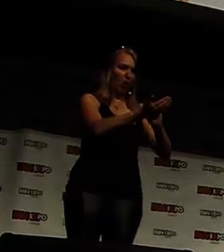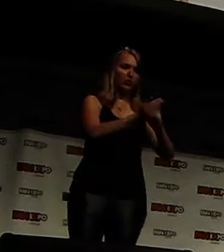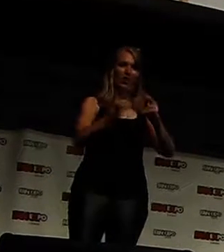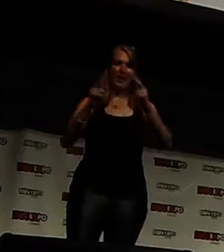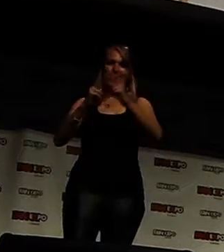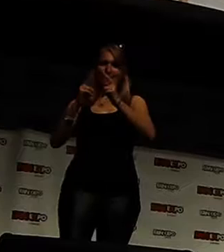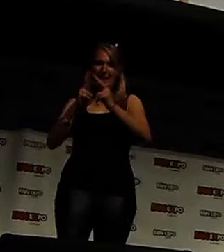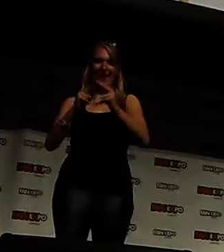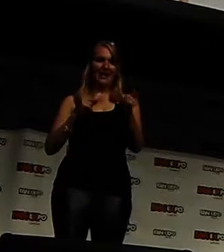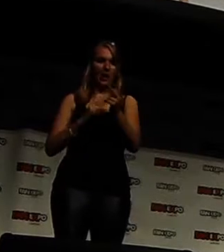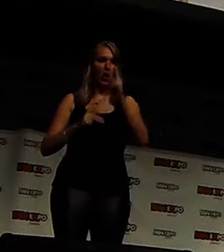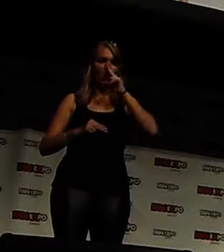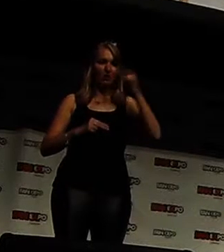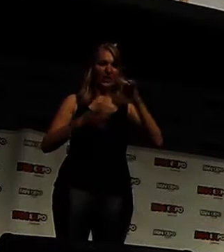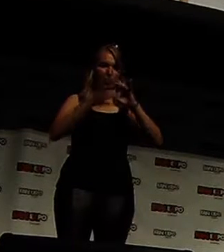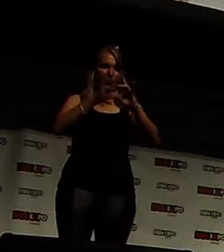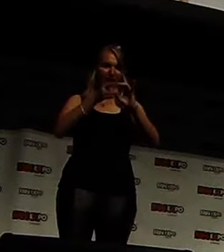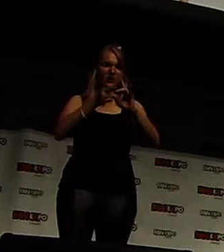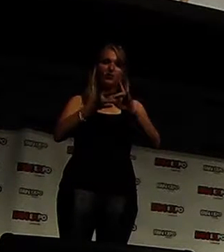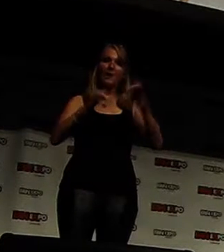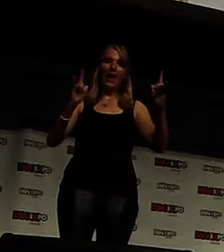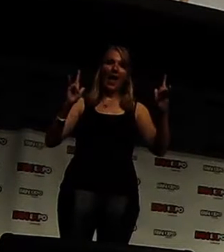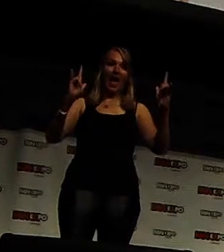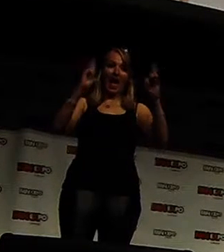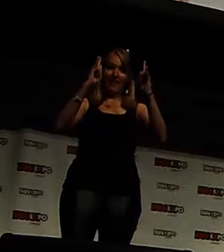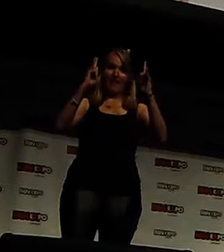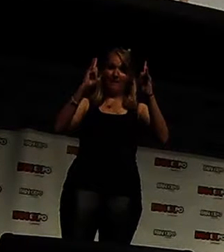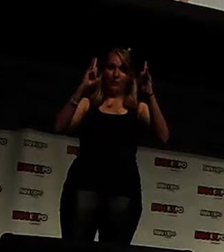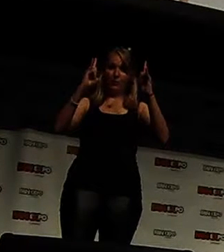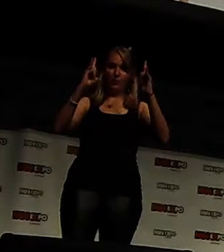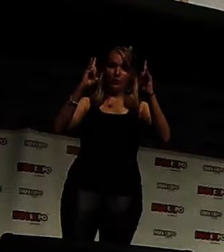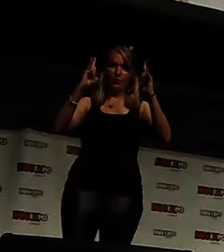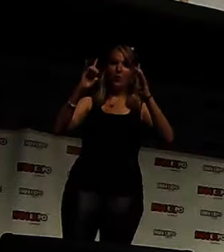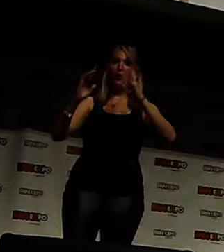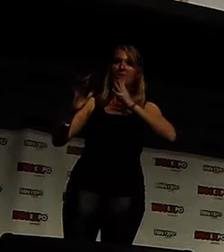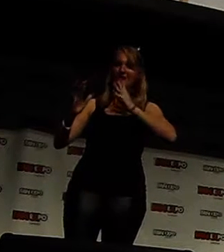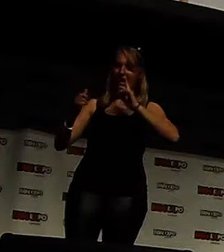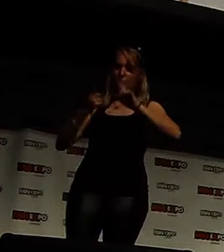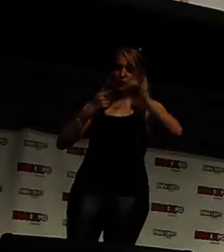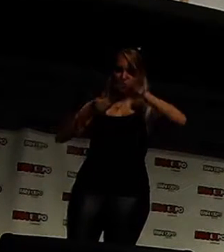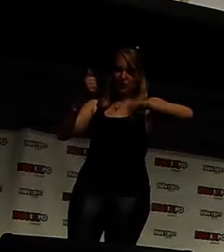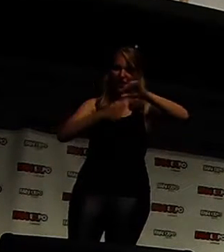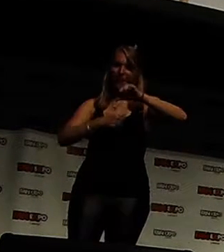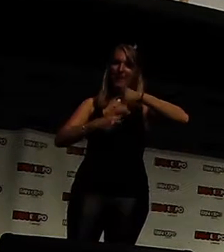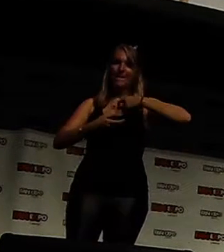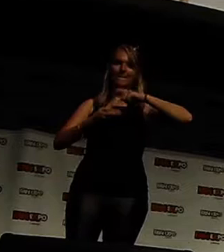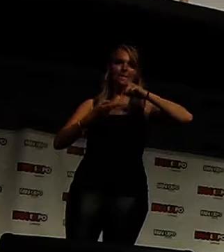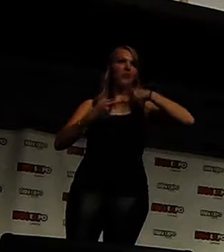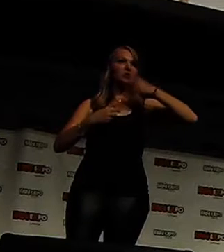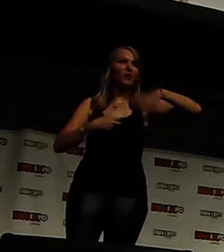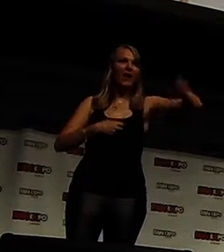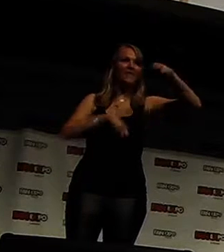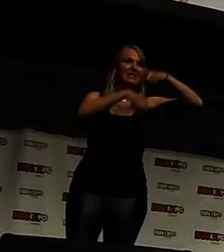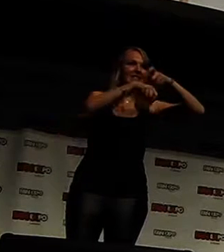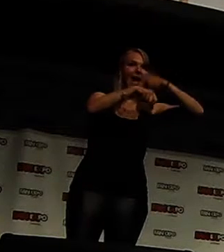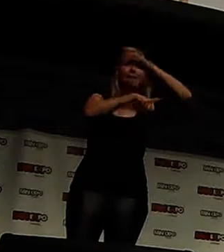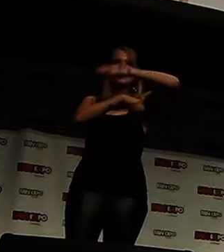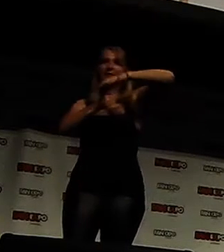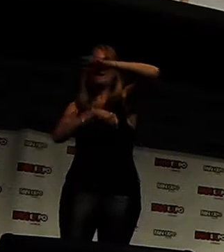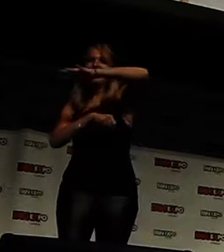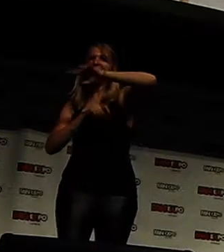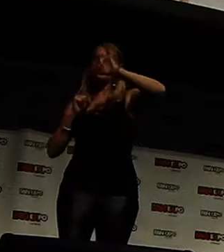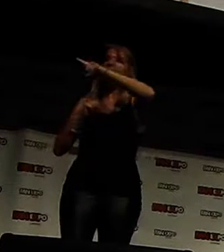relationship is. So I love you is their own. I love you, we save each other, we travel through time and space, you're my best friend, you're my father, you're an